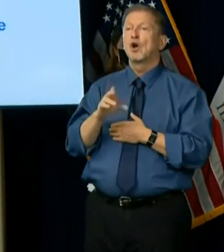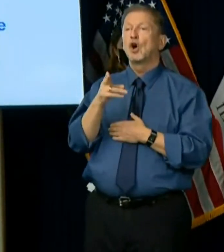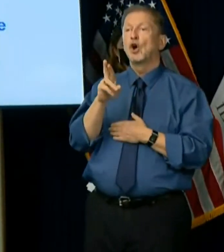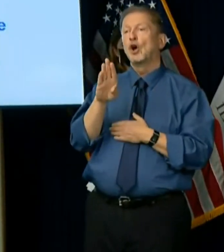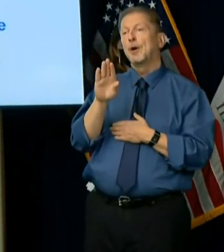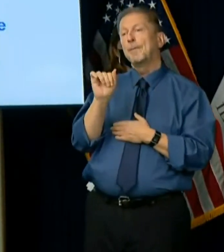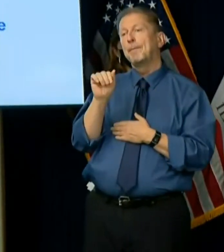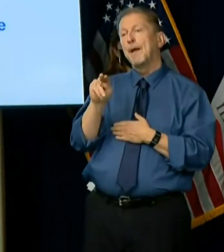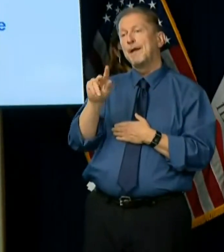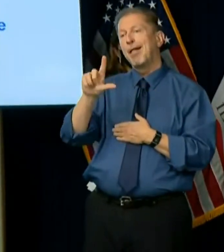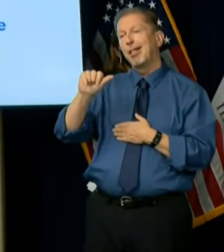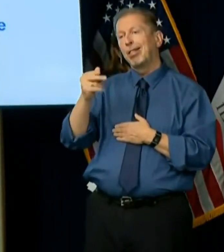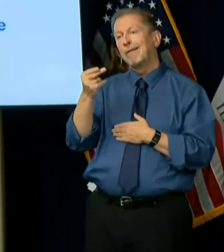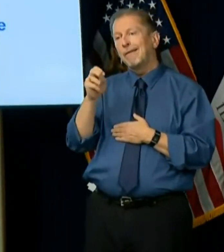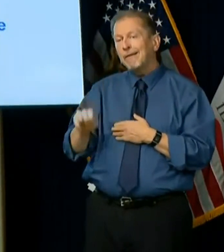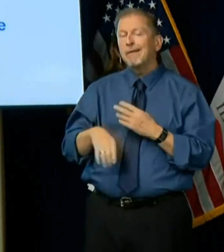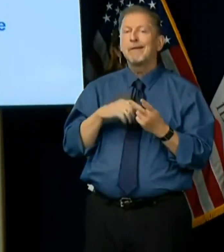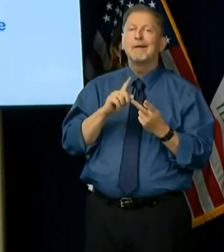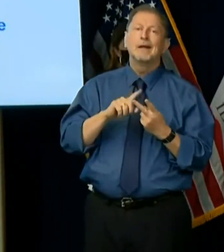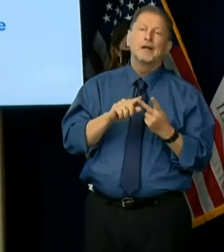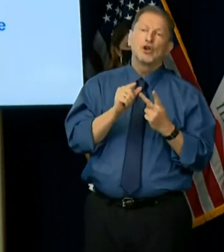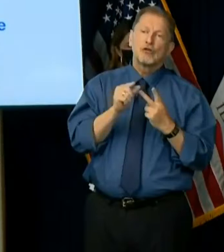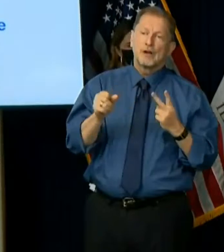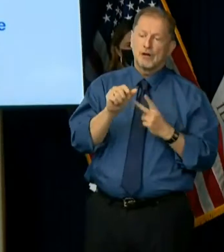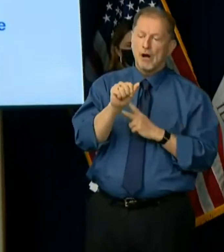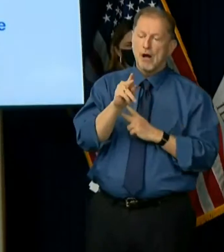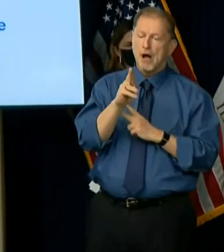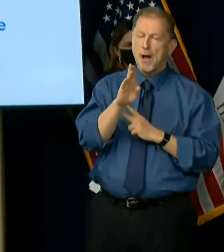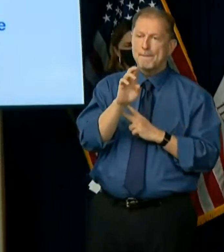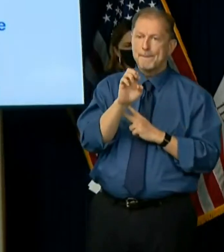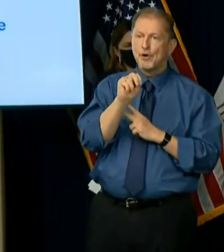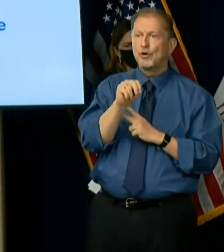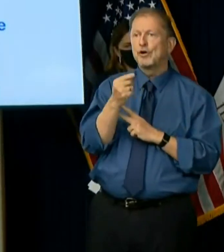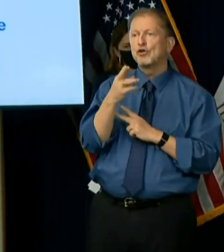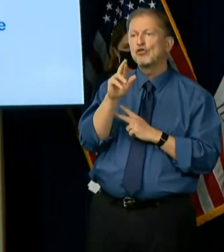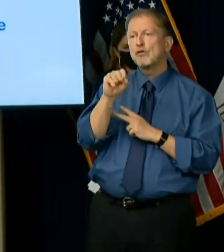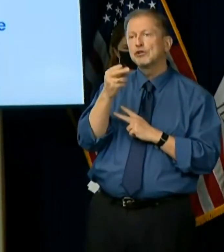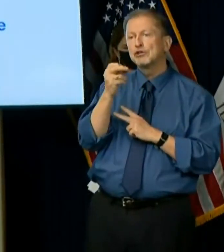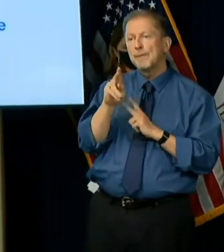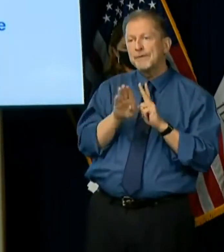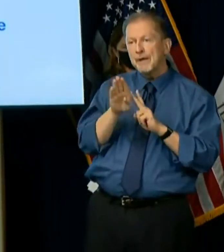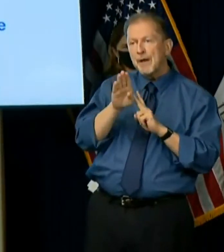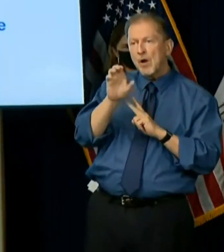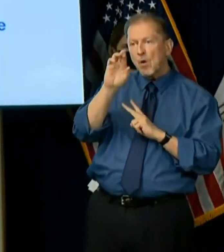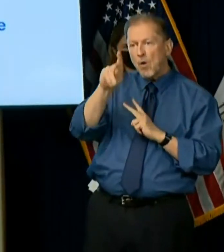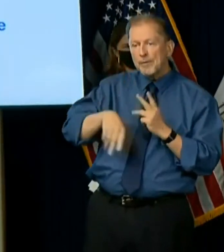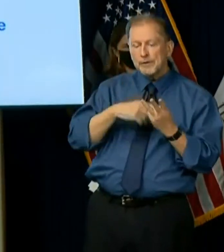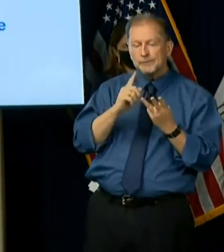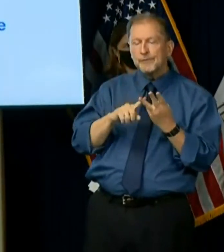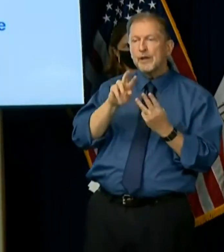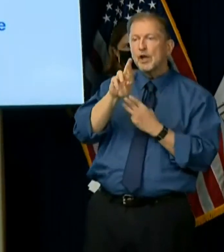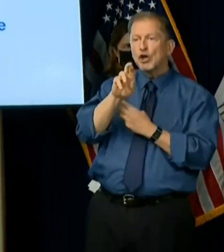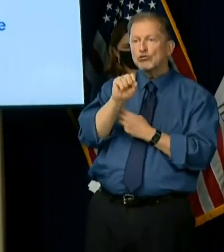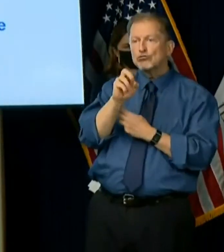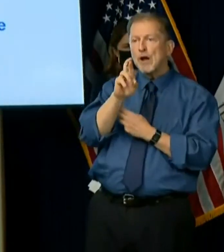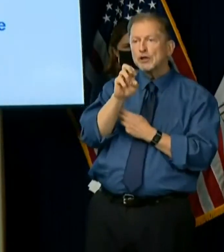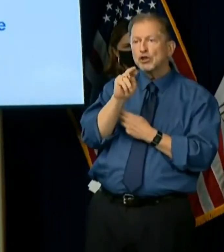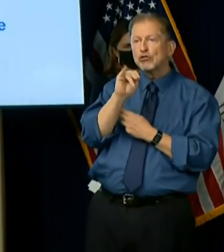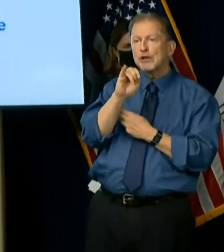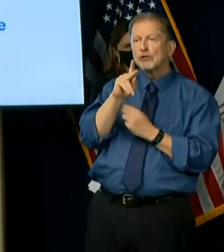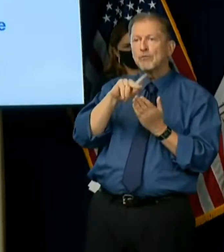Business Immigration Coalition, the Greater Auburn Gresham Development Corporation, and the Resurrection Project joining us here